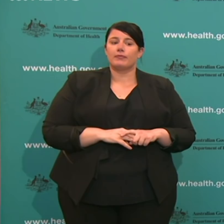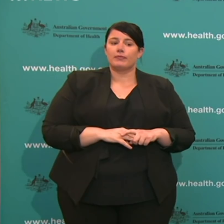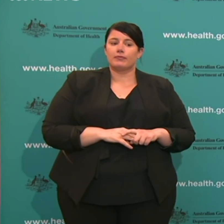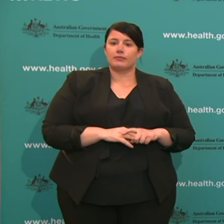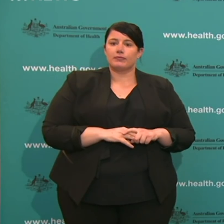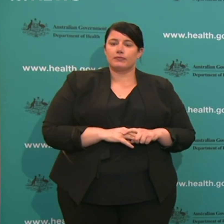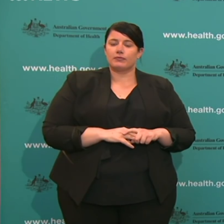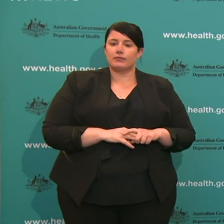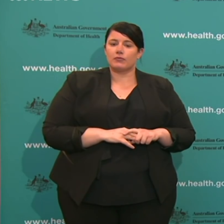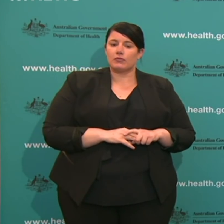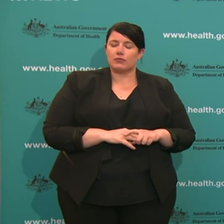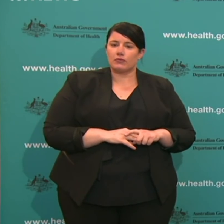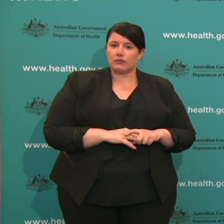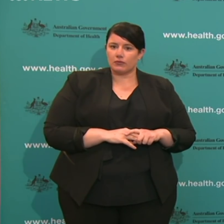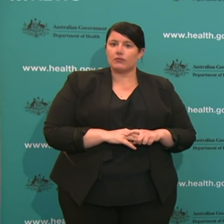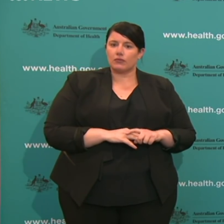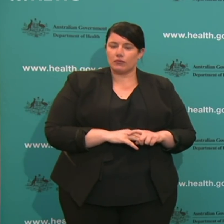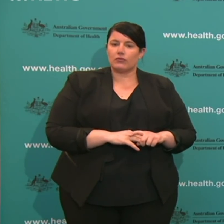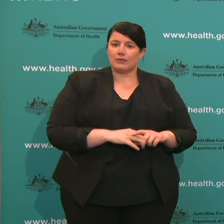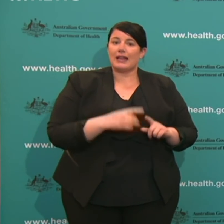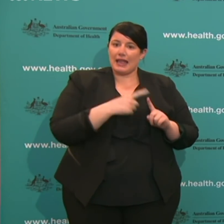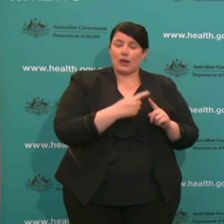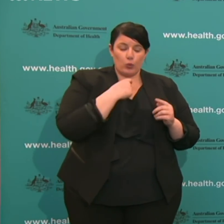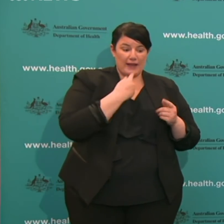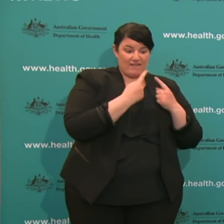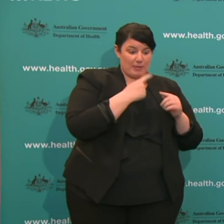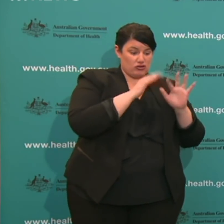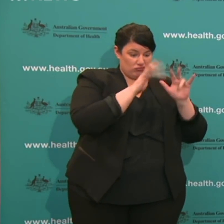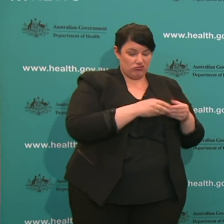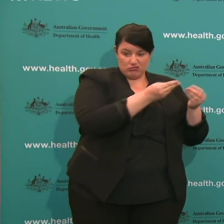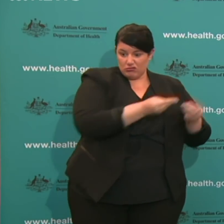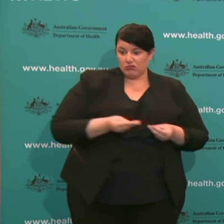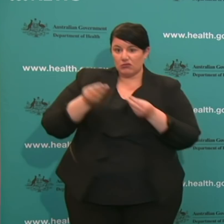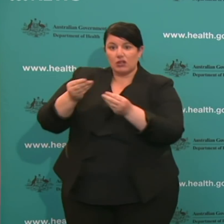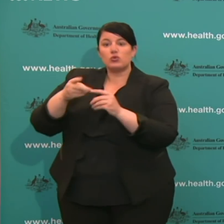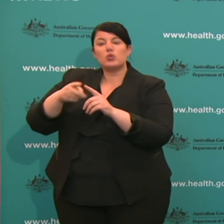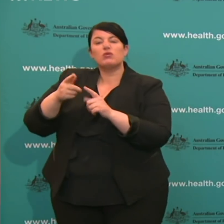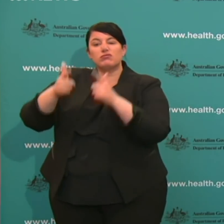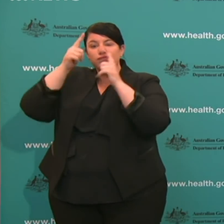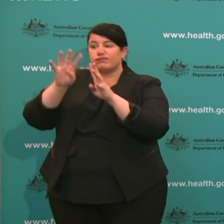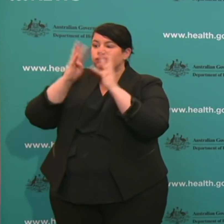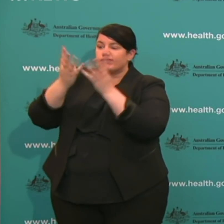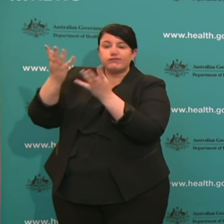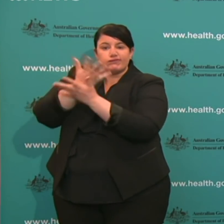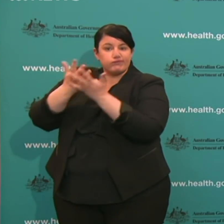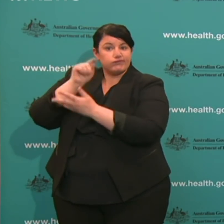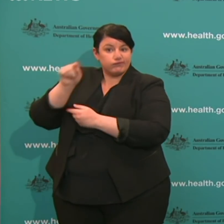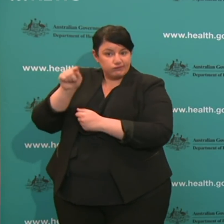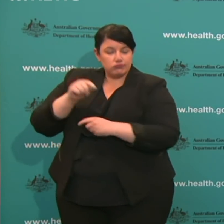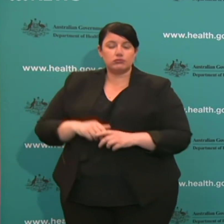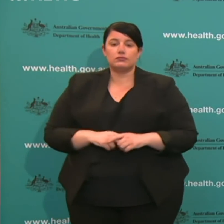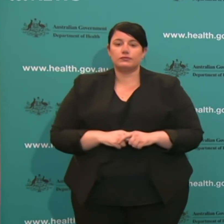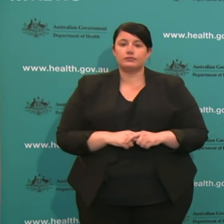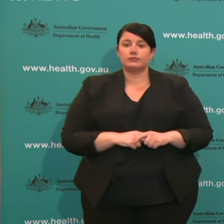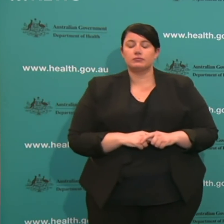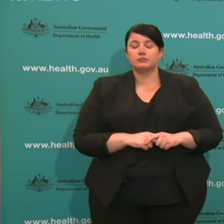our review of that is going to be presented to a National Cabinet. We have obviously taken an interest nationally in